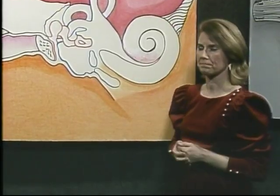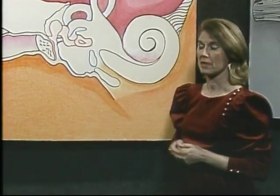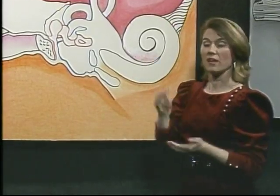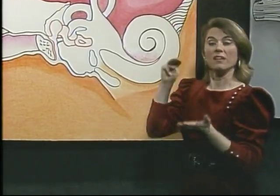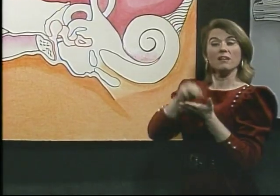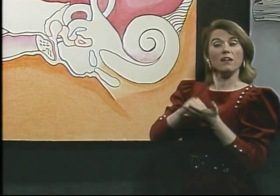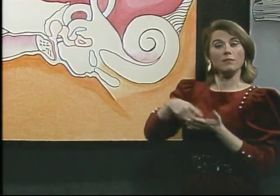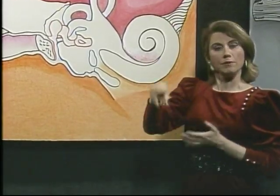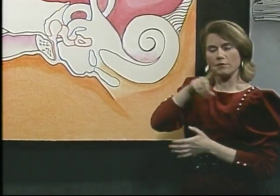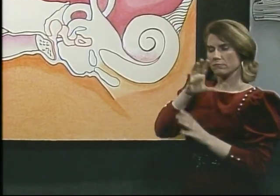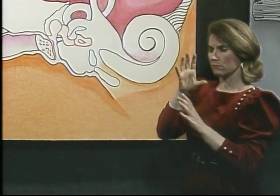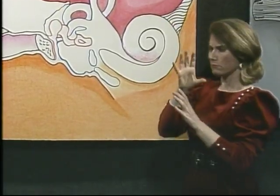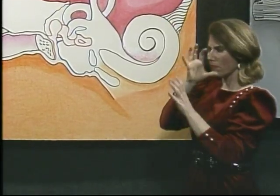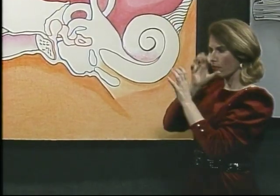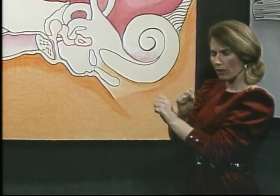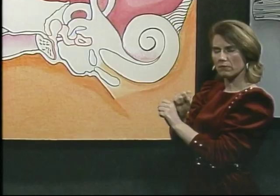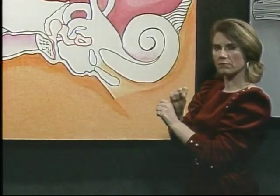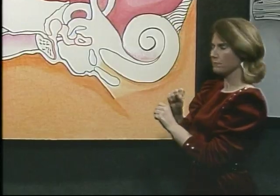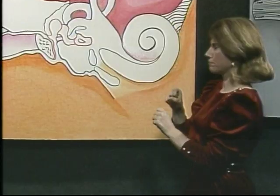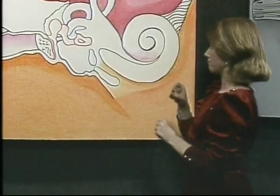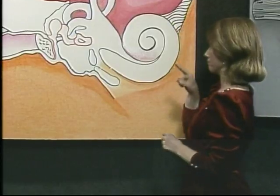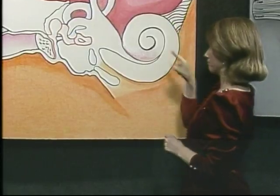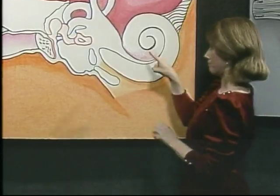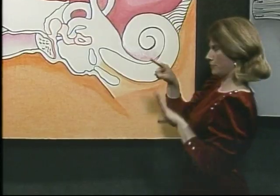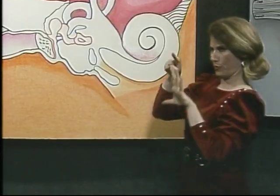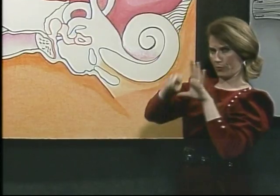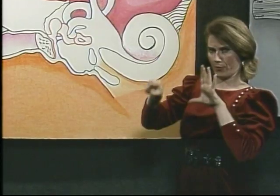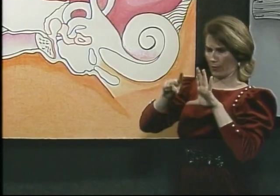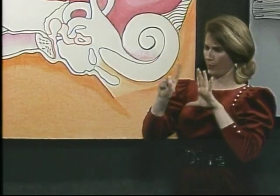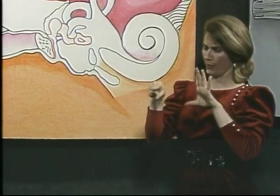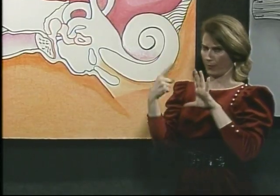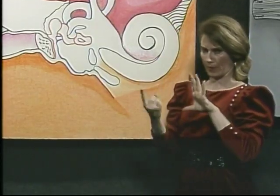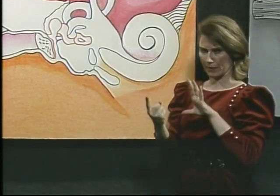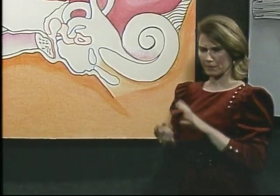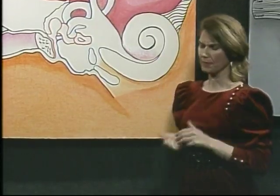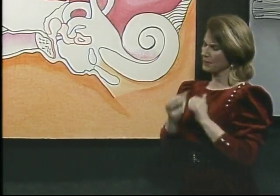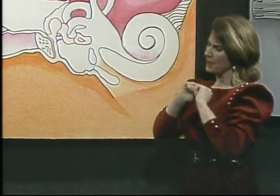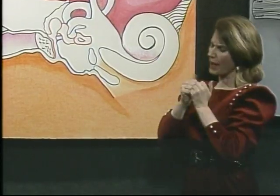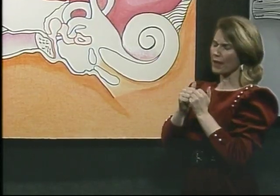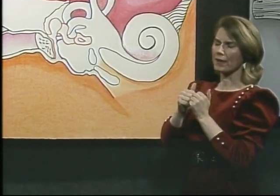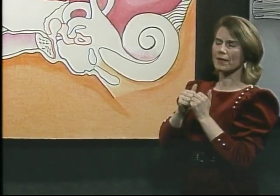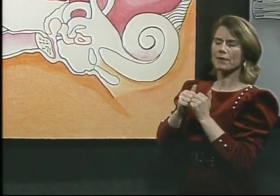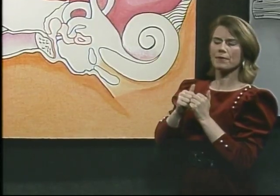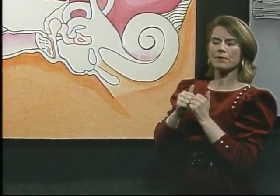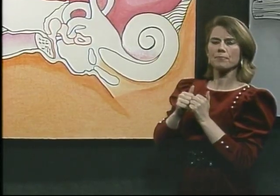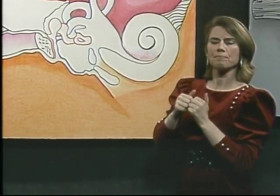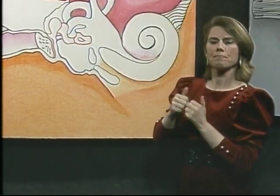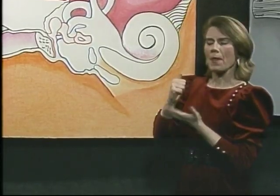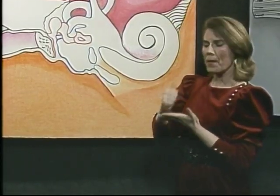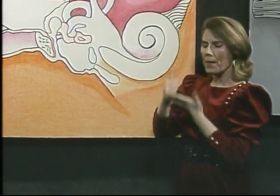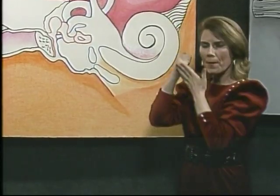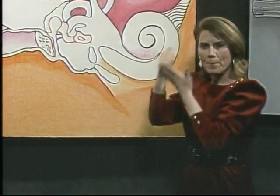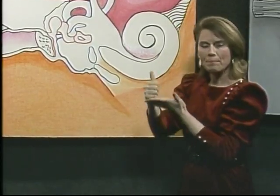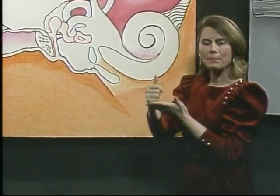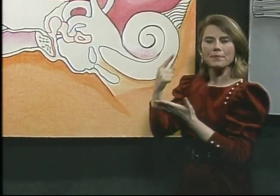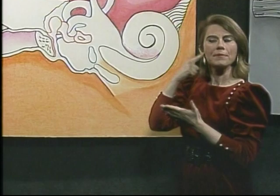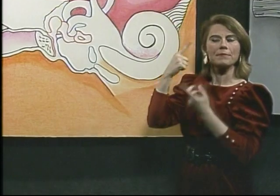us know that there's been damage. Doctors have long been fascinated with the cochlea and have